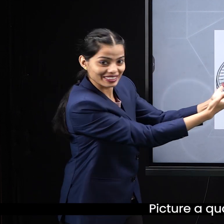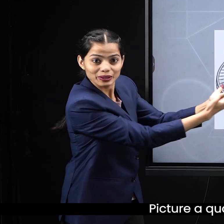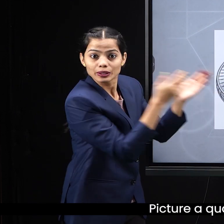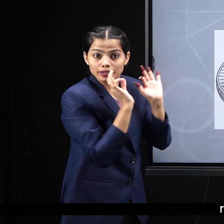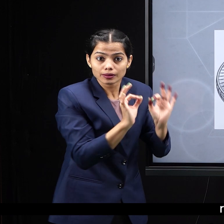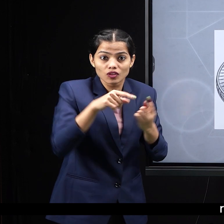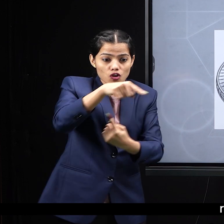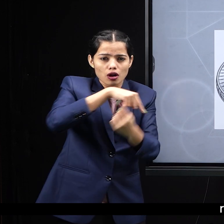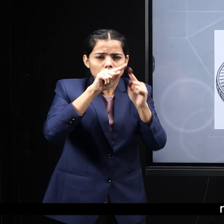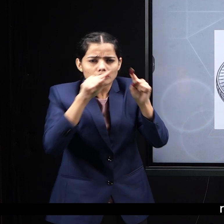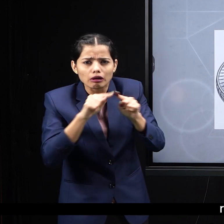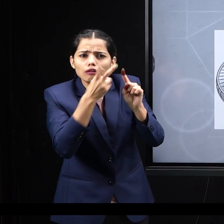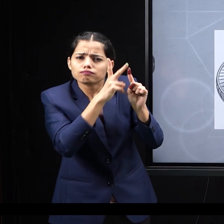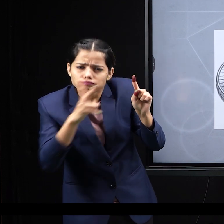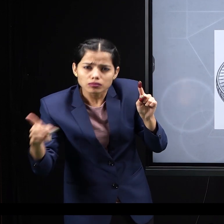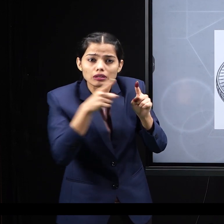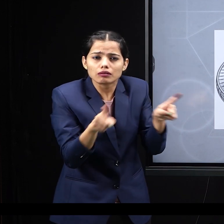vertices resting on the edge of a circle.